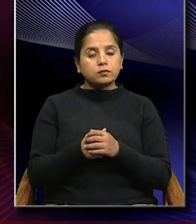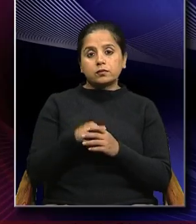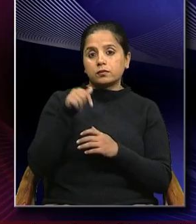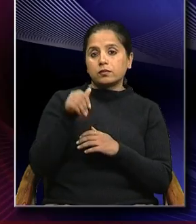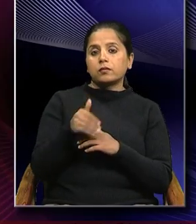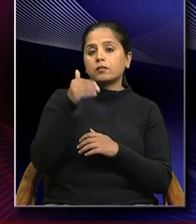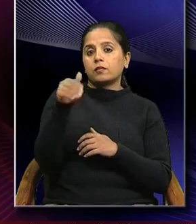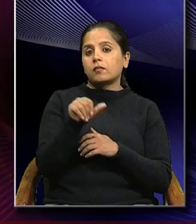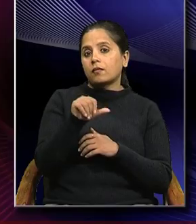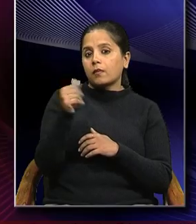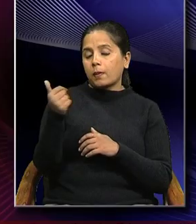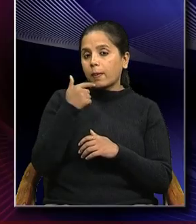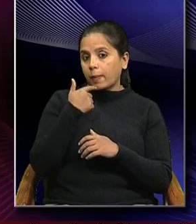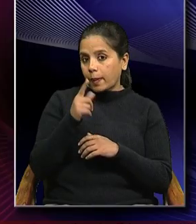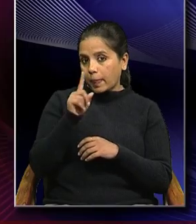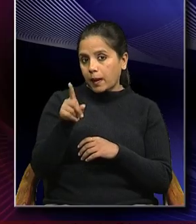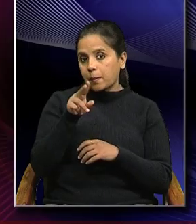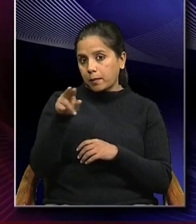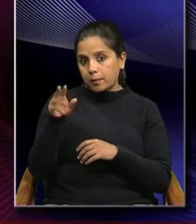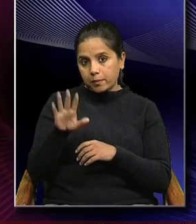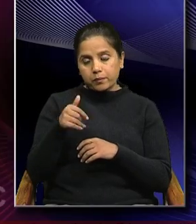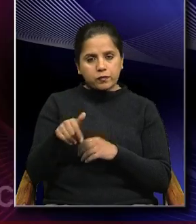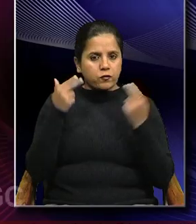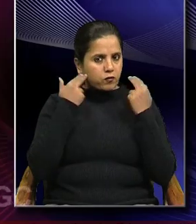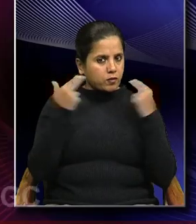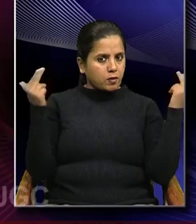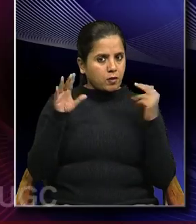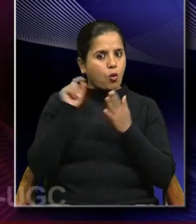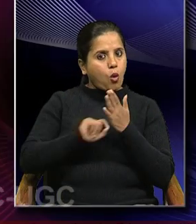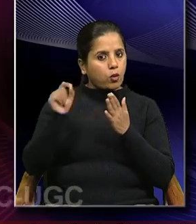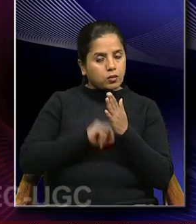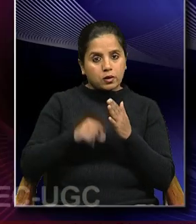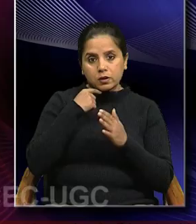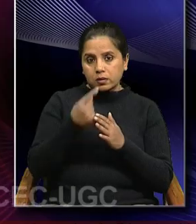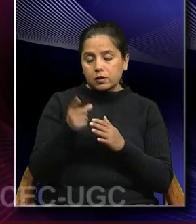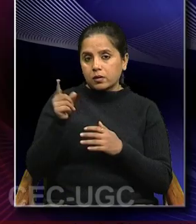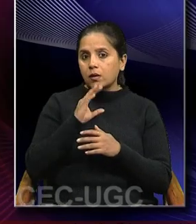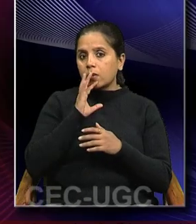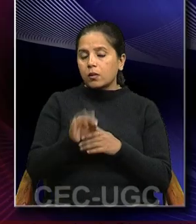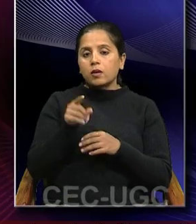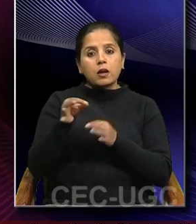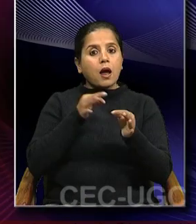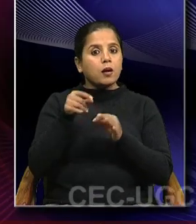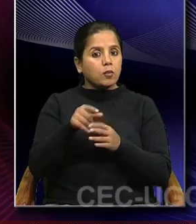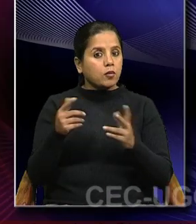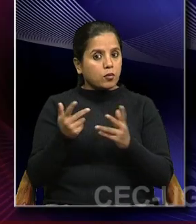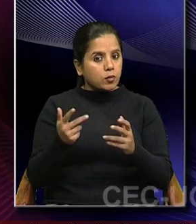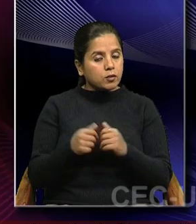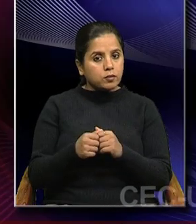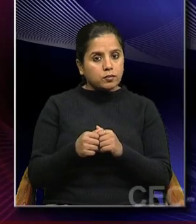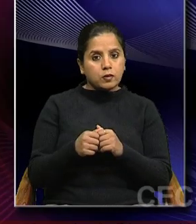comes another definition by a very popular author, which actually who defines it